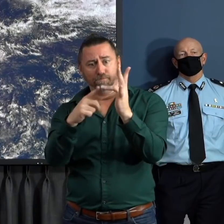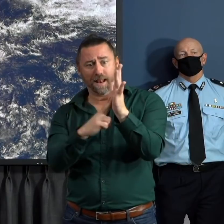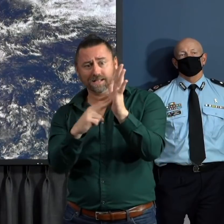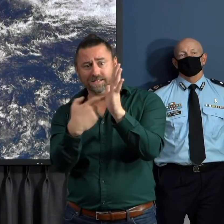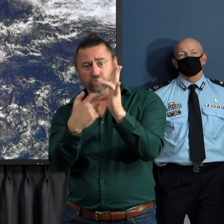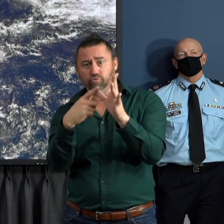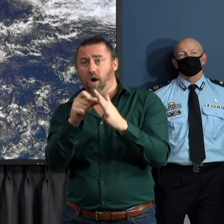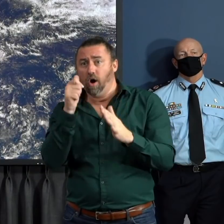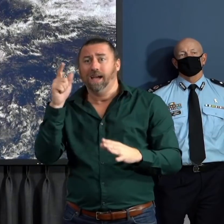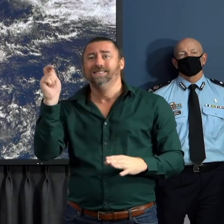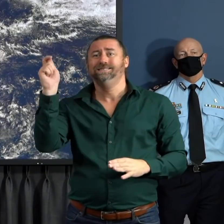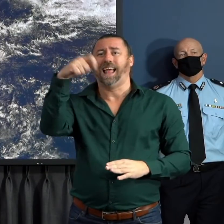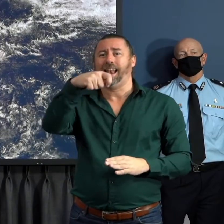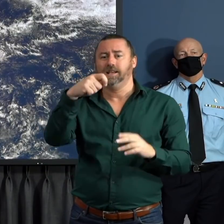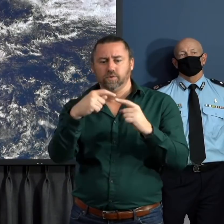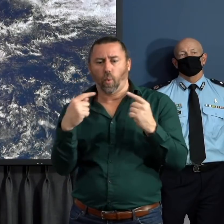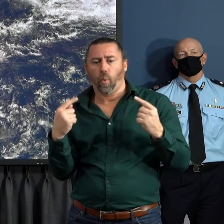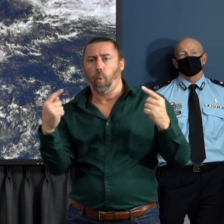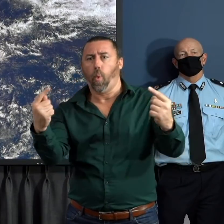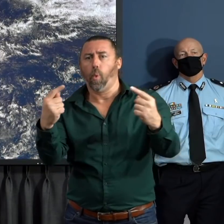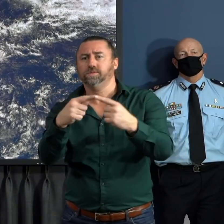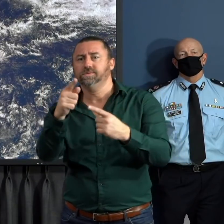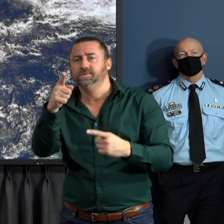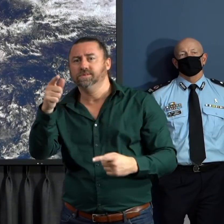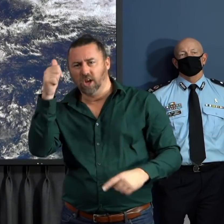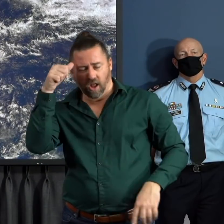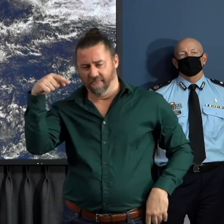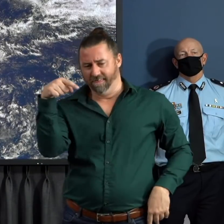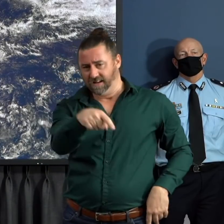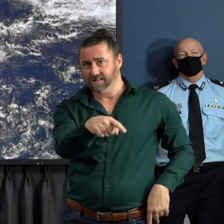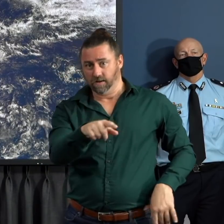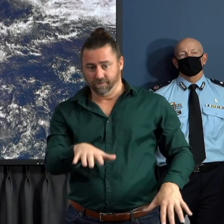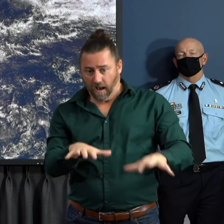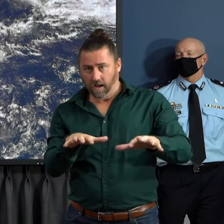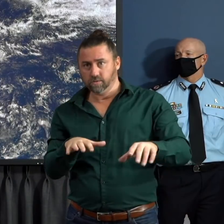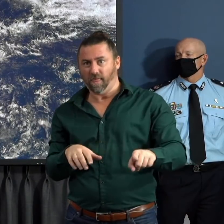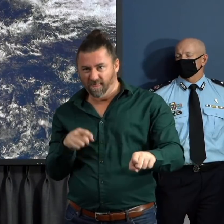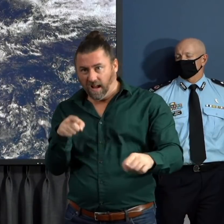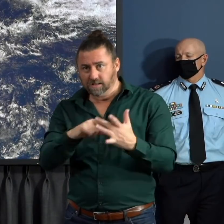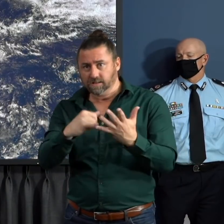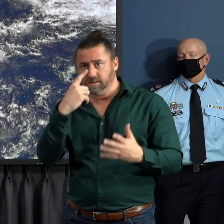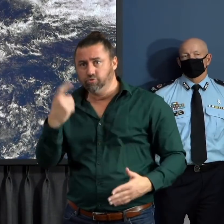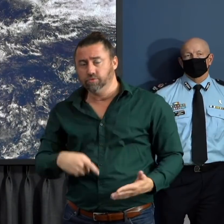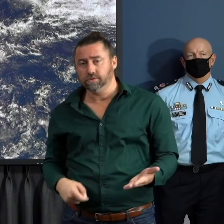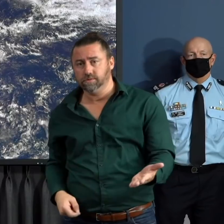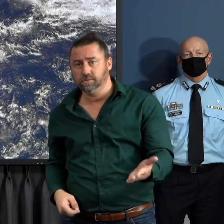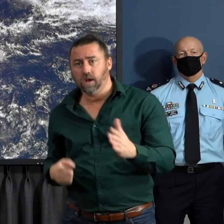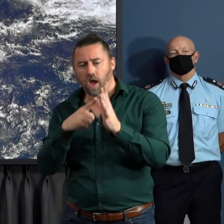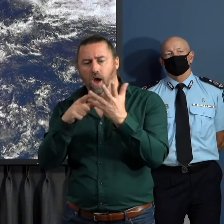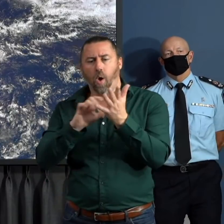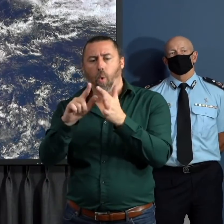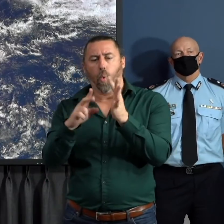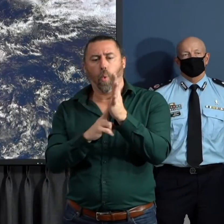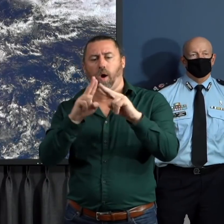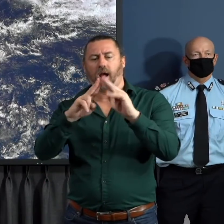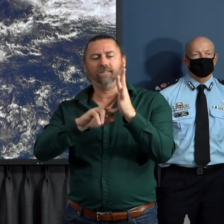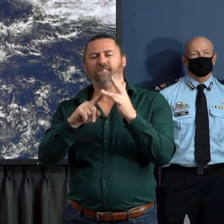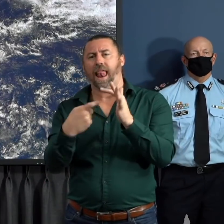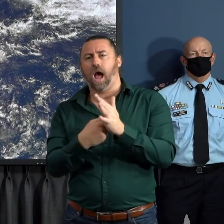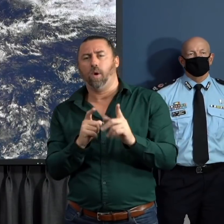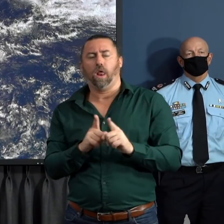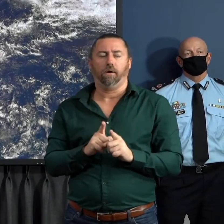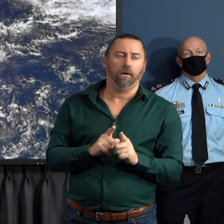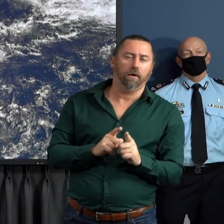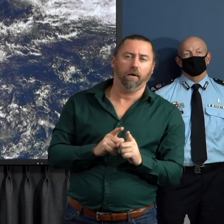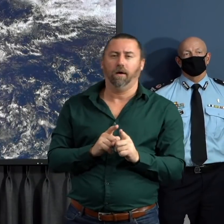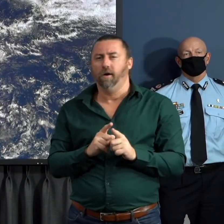Milton Tennis Centre underwater, anyone that's lived in Brisbane knows what sort of serious situation we're in. People of Auckland were saying what might happen. Should